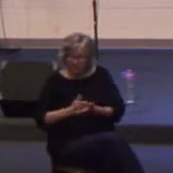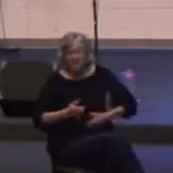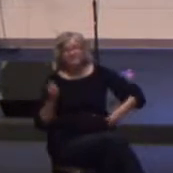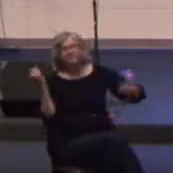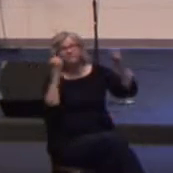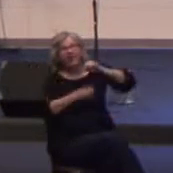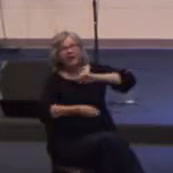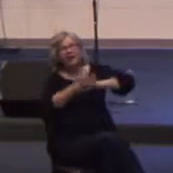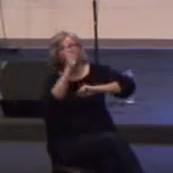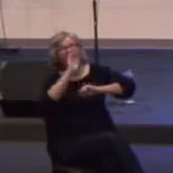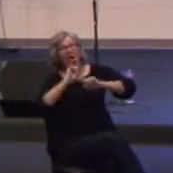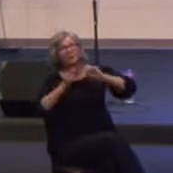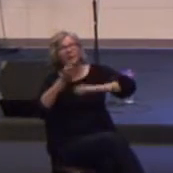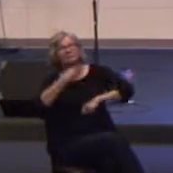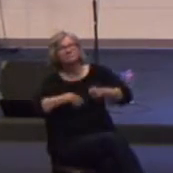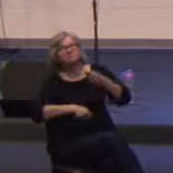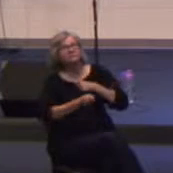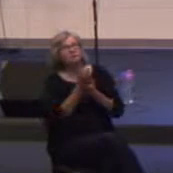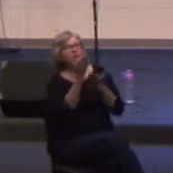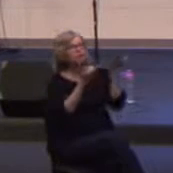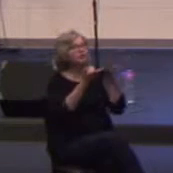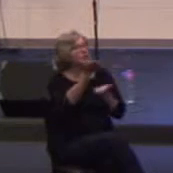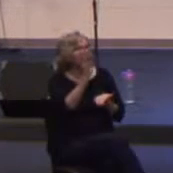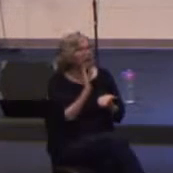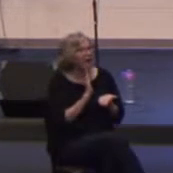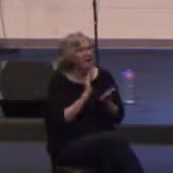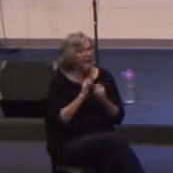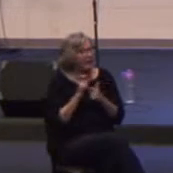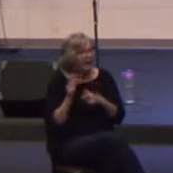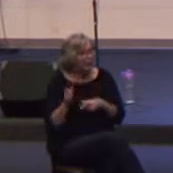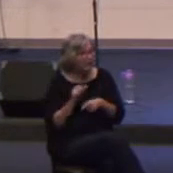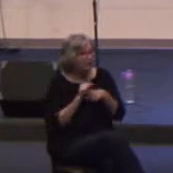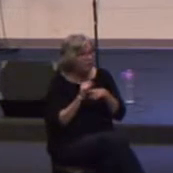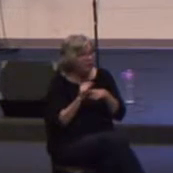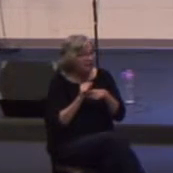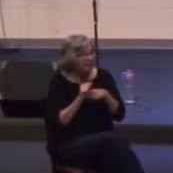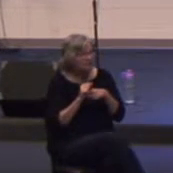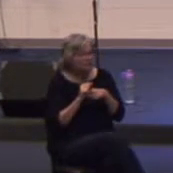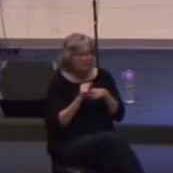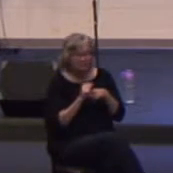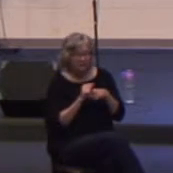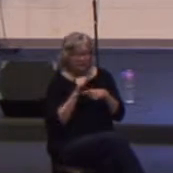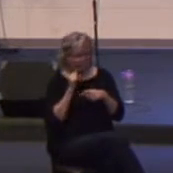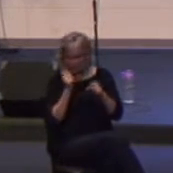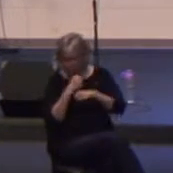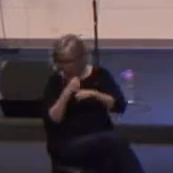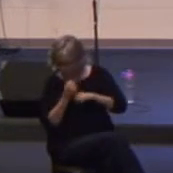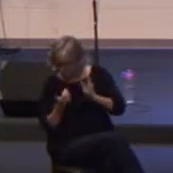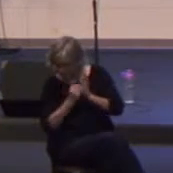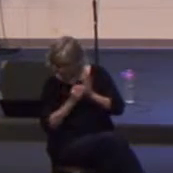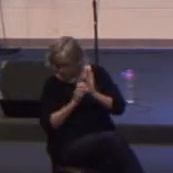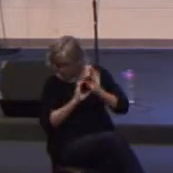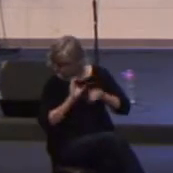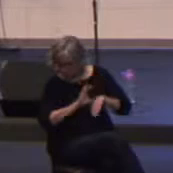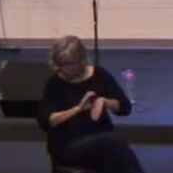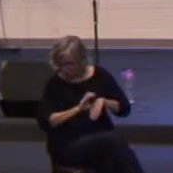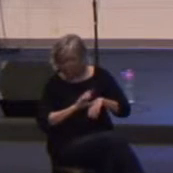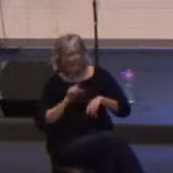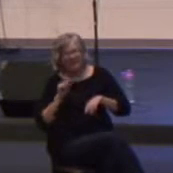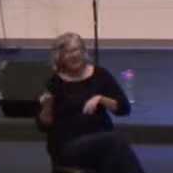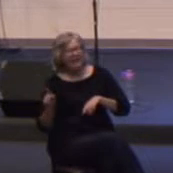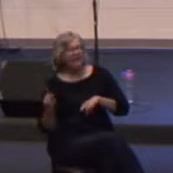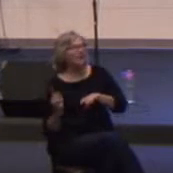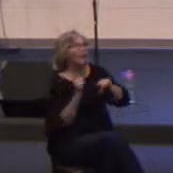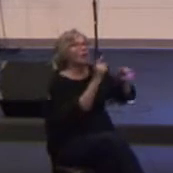whole life. One of the ways that he trained to follow God was instead of fighting against the church, he went out and started planting churches.